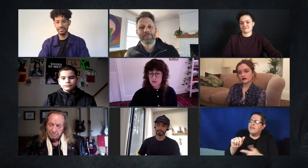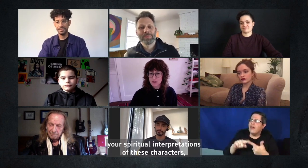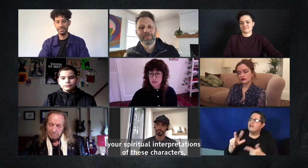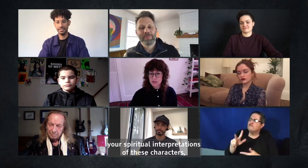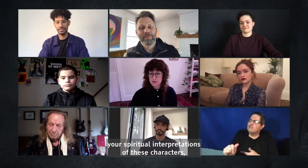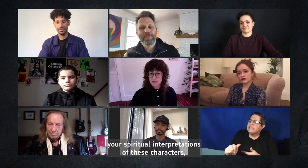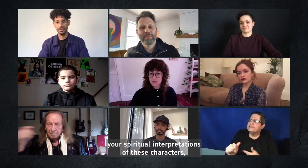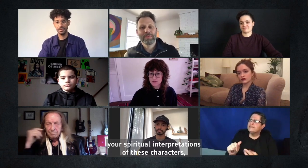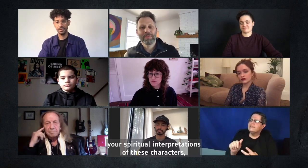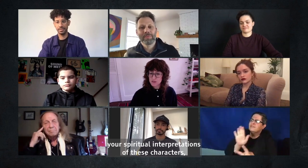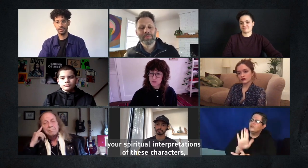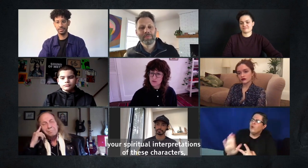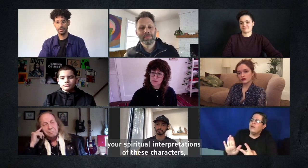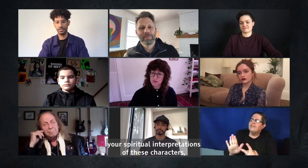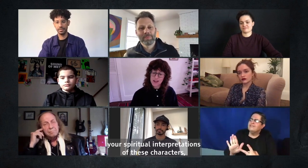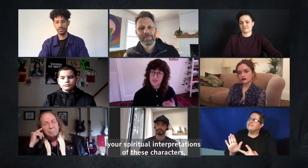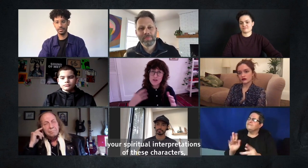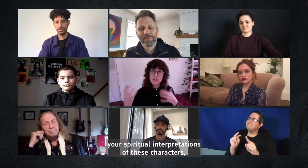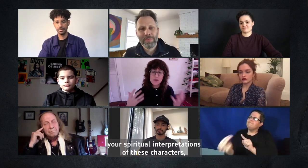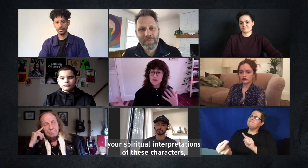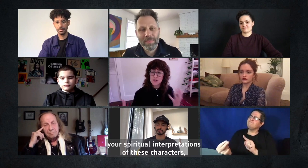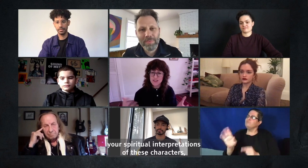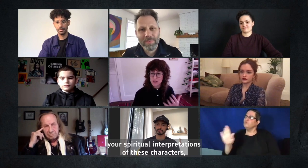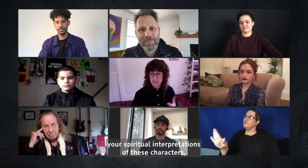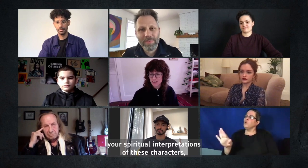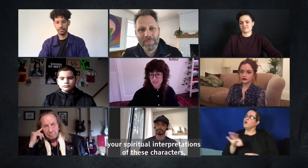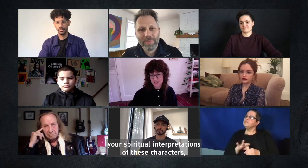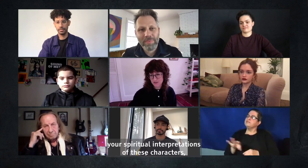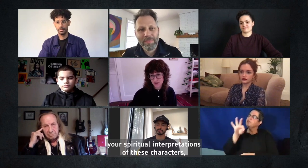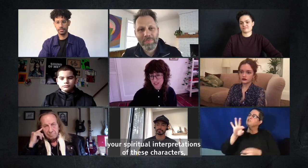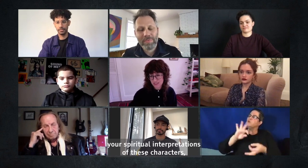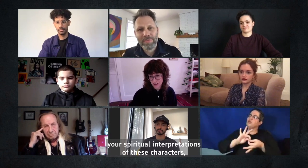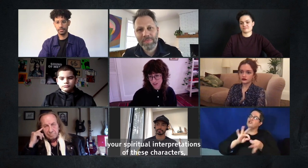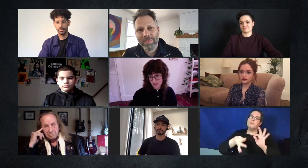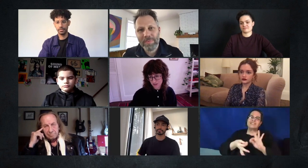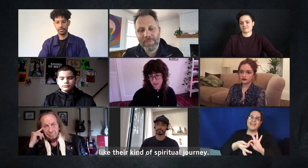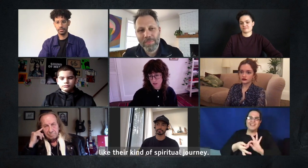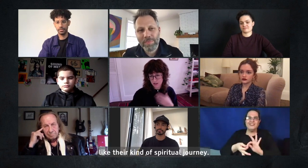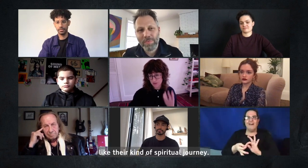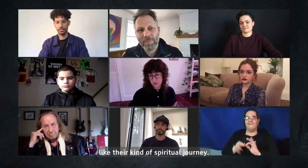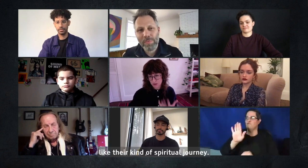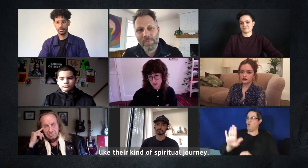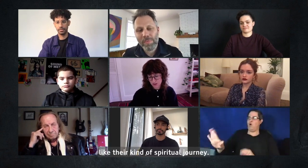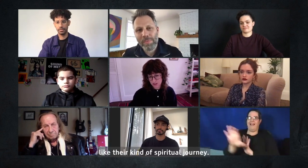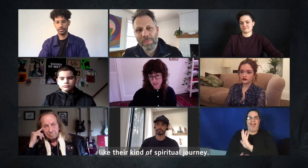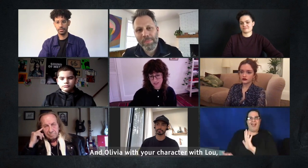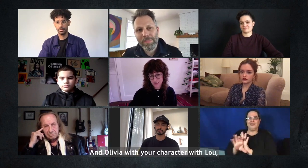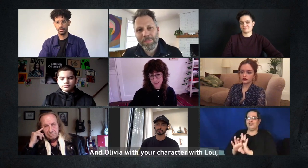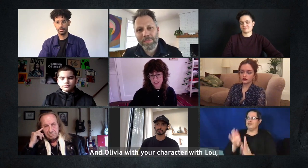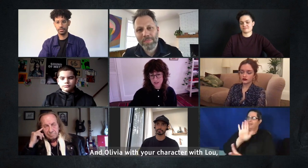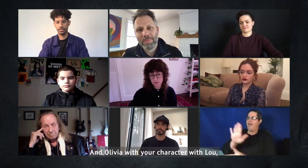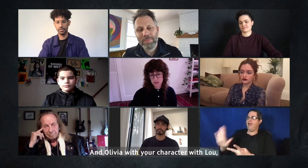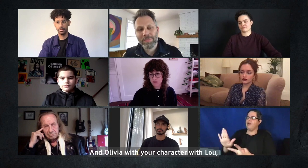about your sort of your spiritual interpretations of these characters, like their kind of spiritual journey.